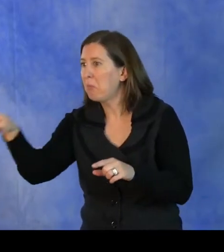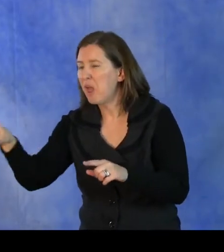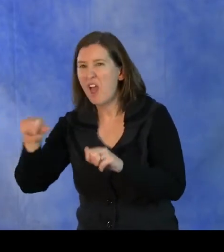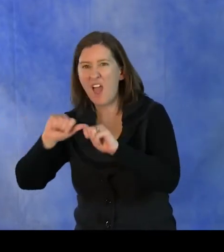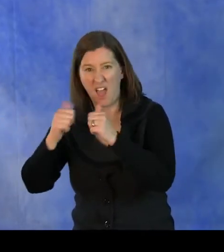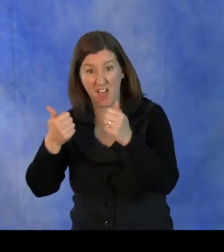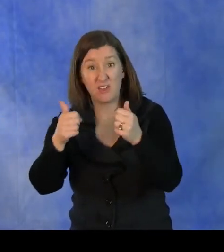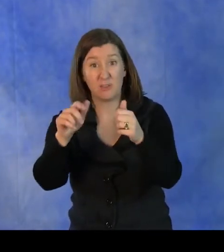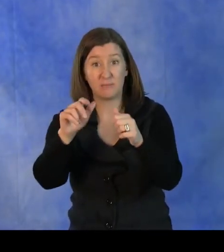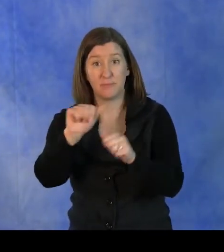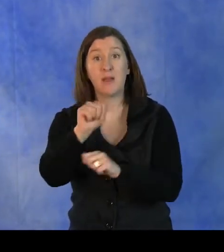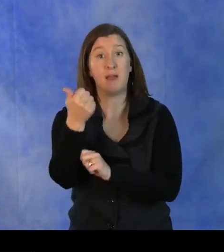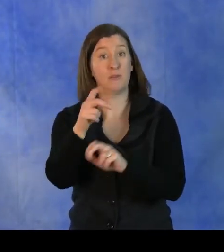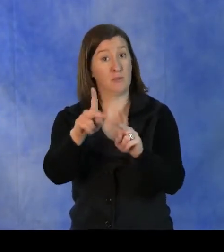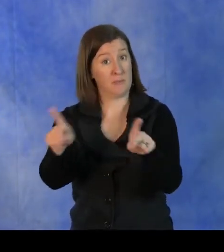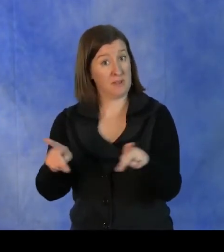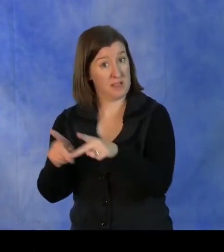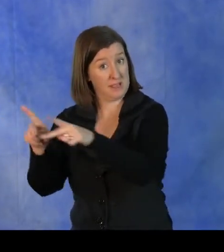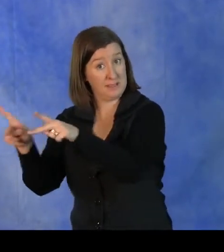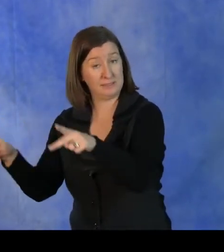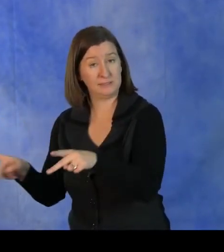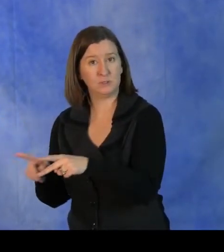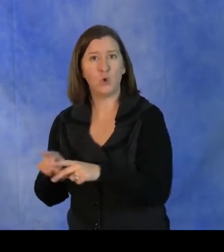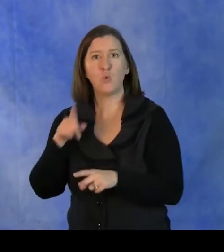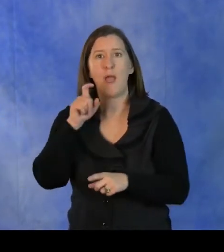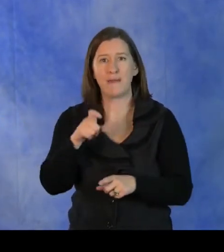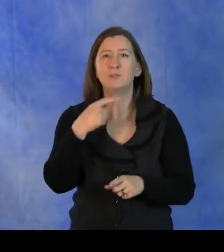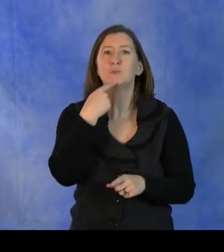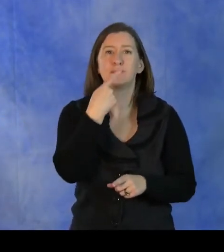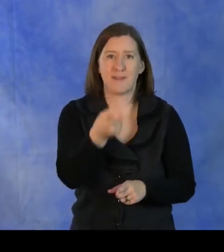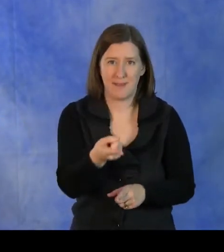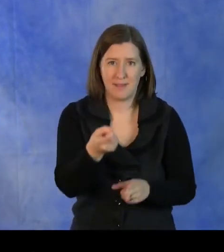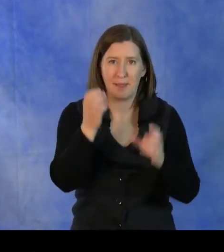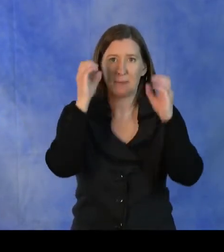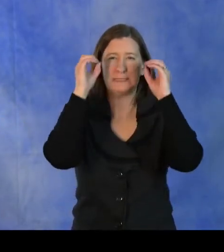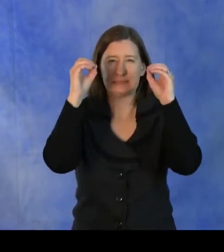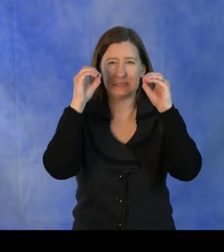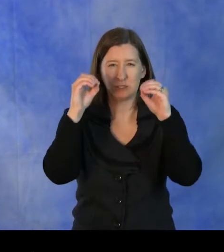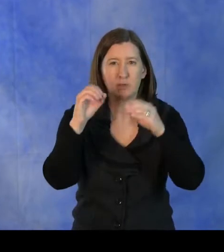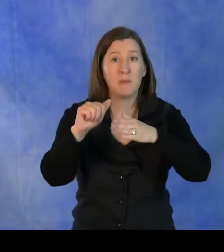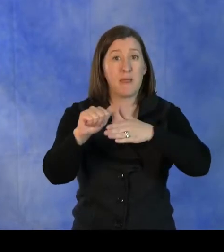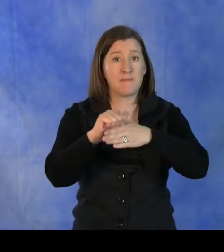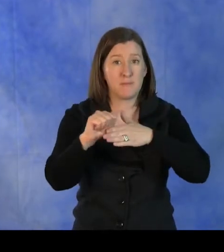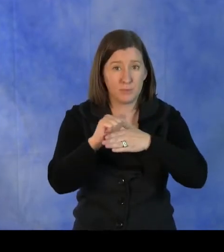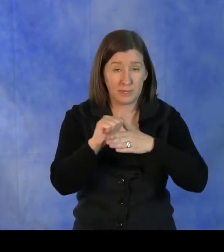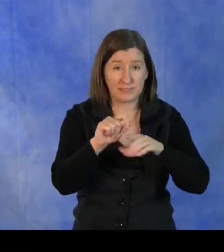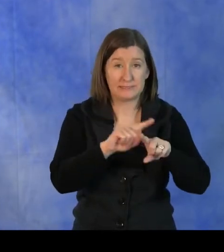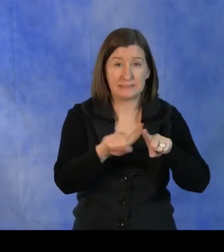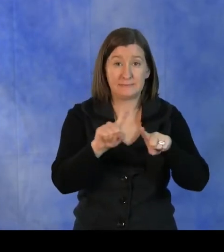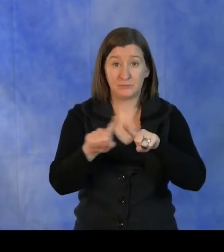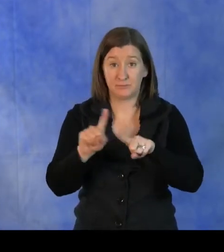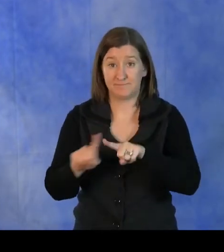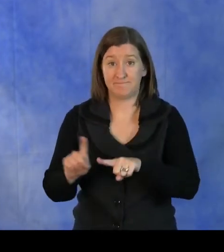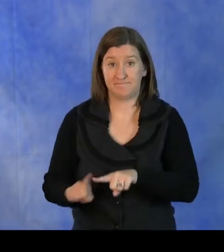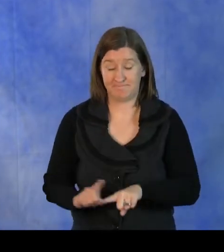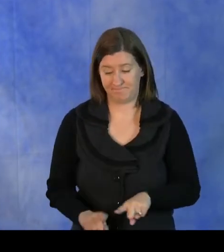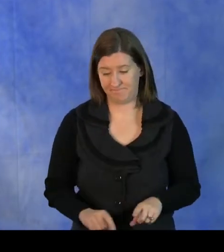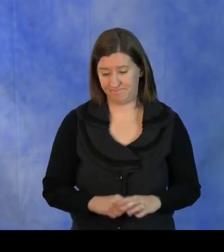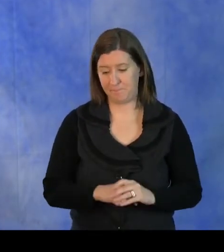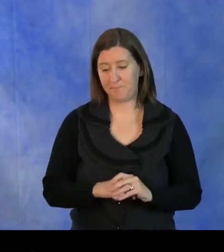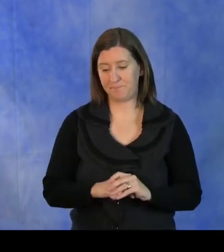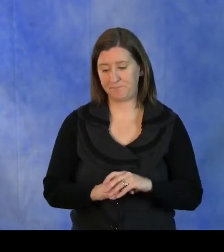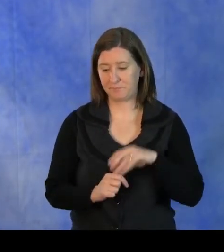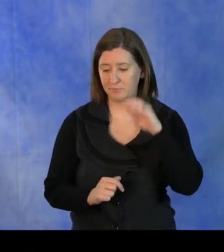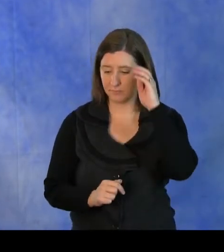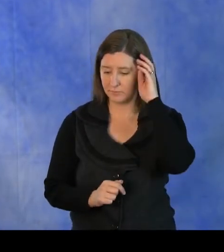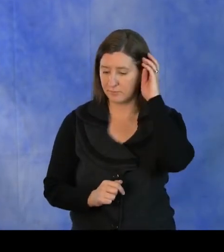they have to do these same activities in other locations. So you have to tell them, teach them, and practice in